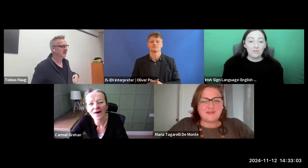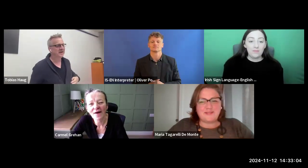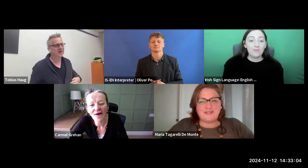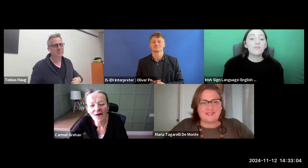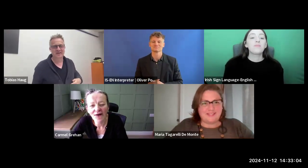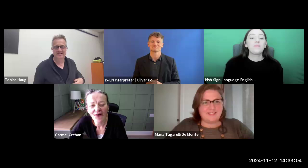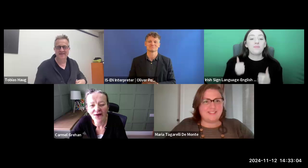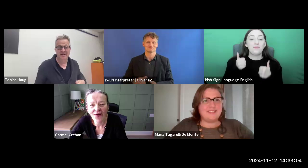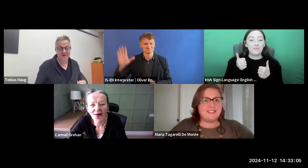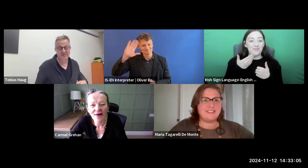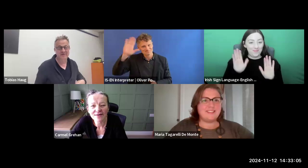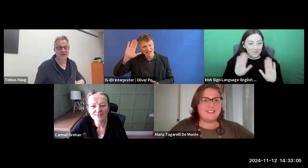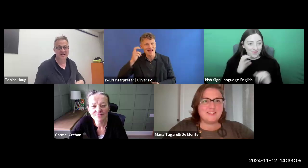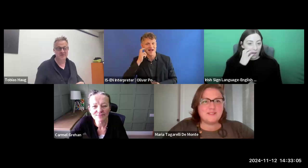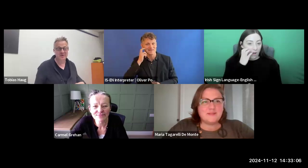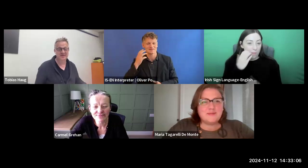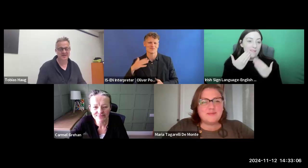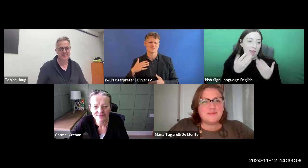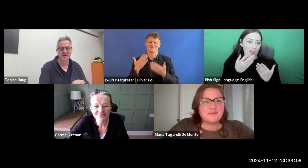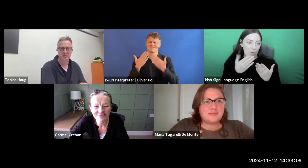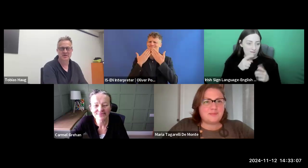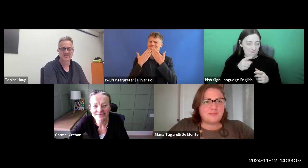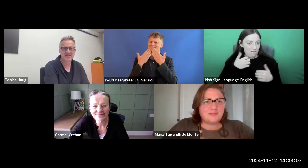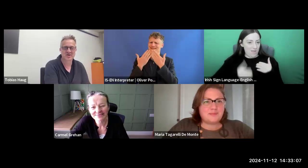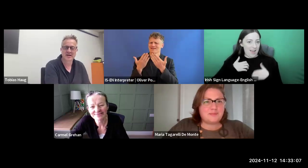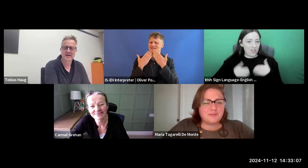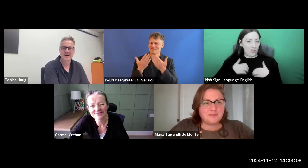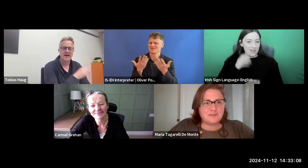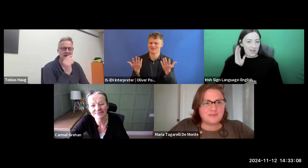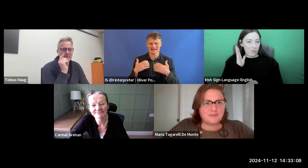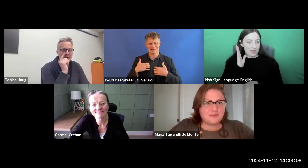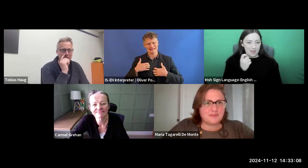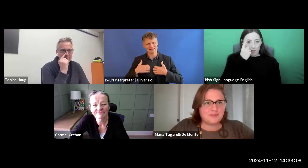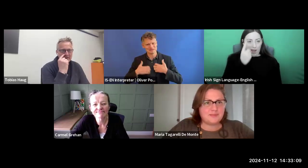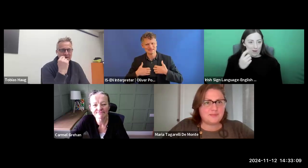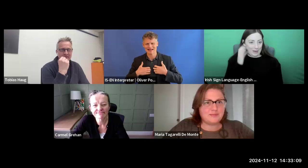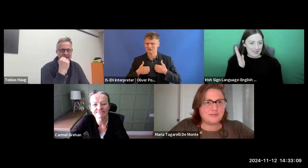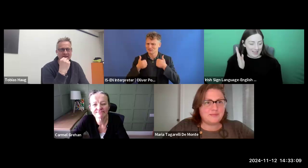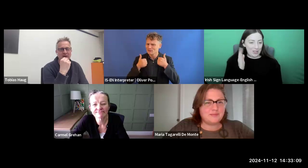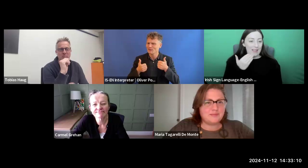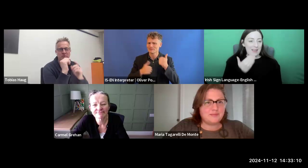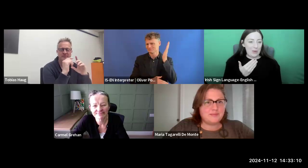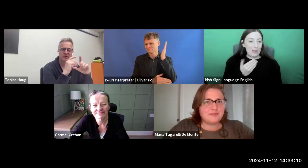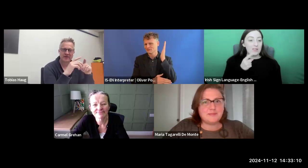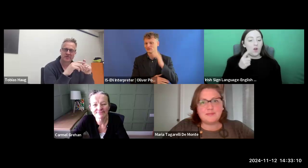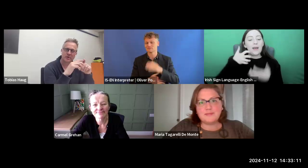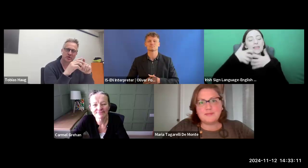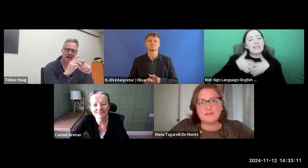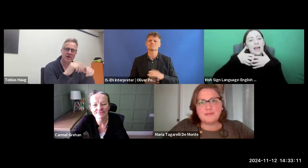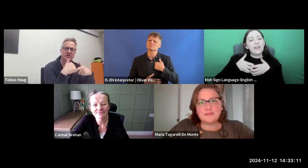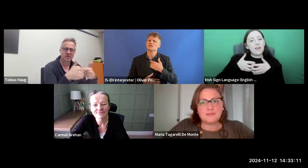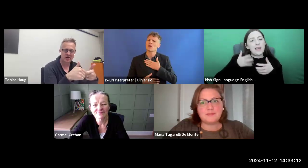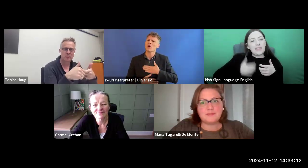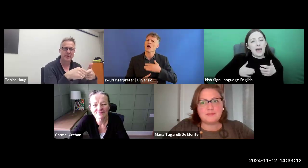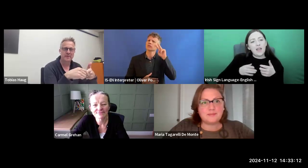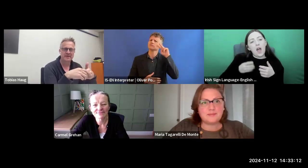Yeah. Hey, Carmel, thanks a lot. It was a very interesting, inspiring presentation. From a technical point of view, I was